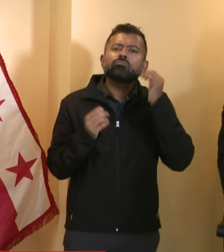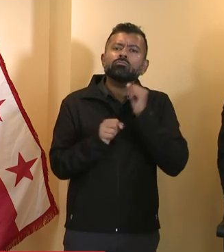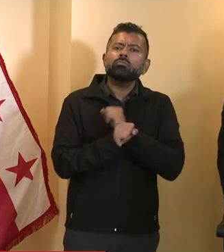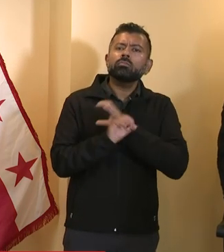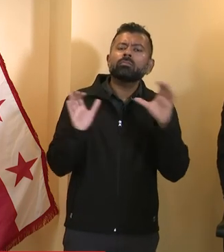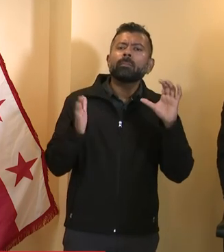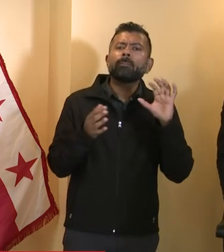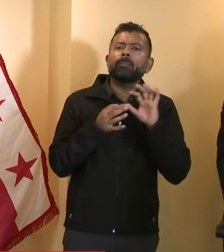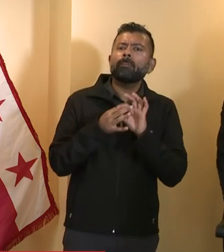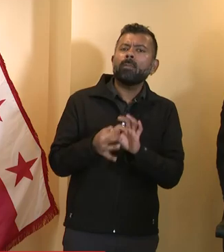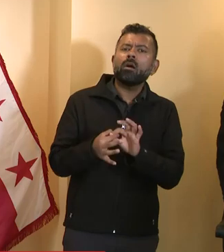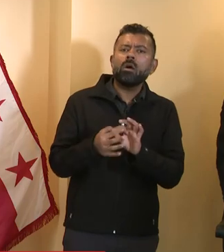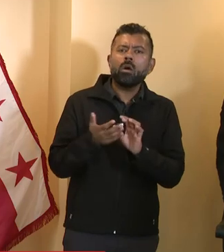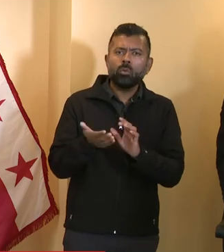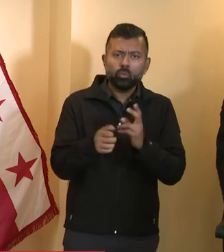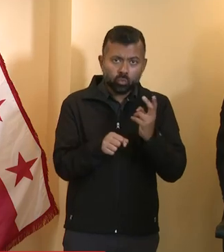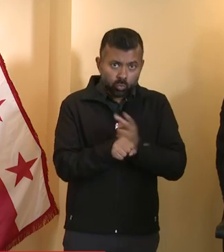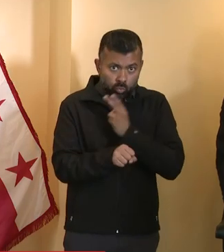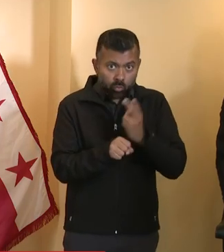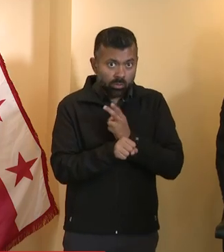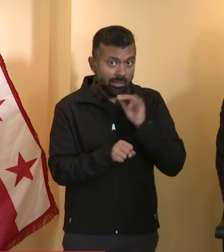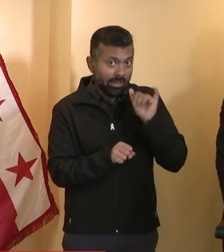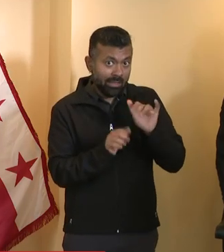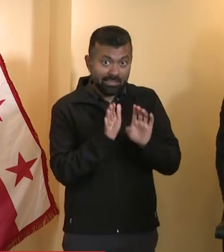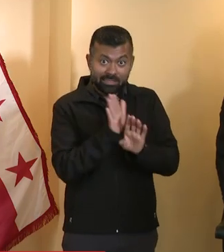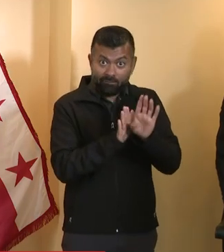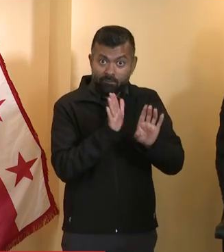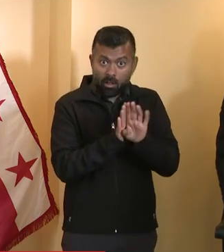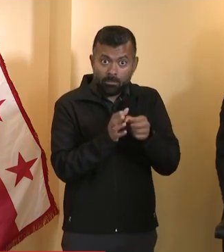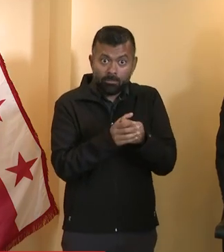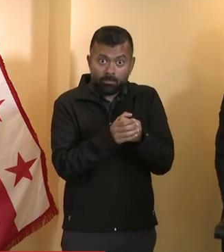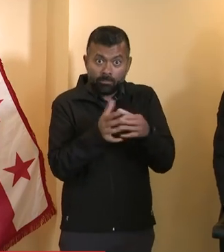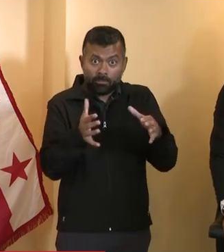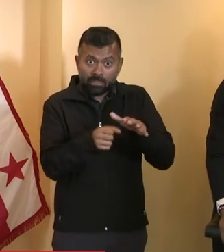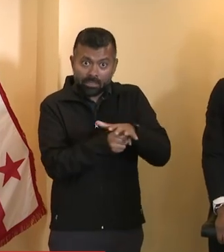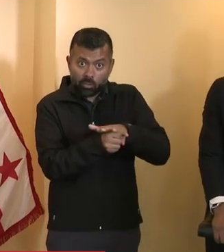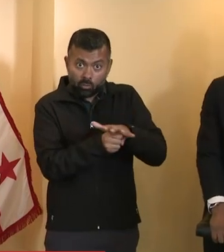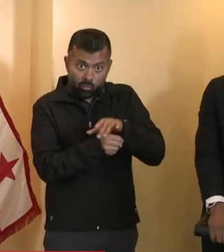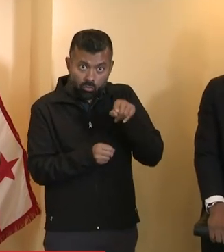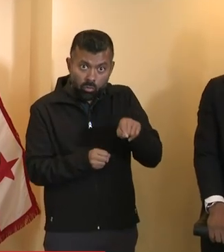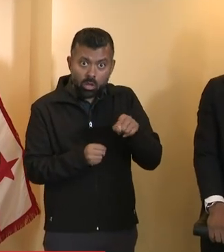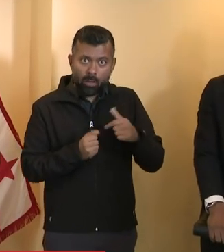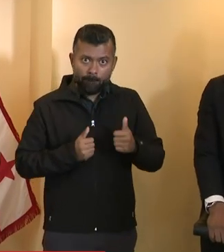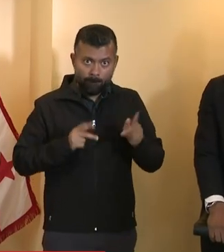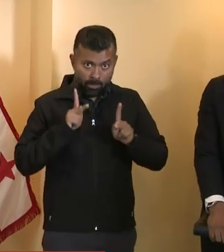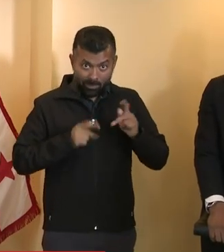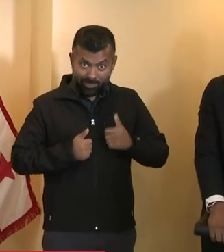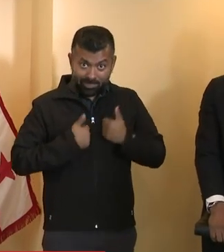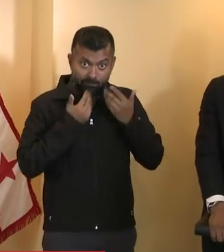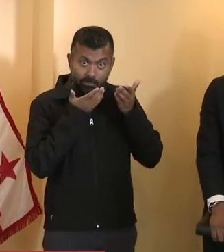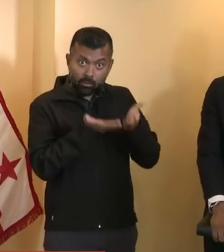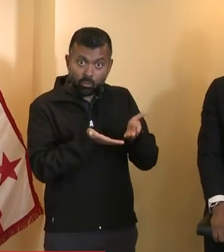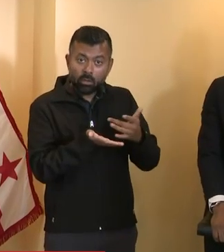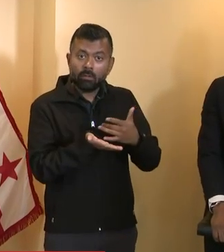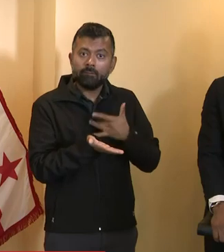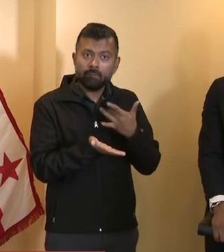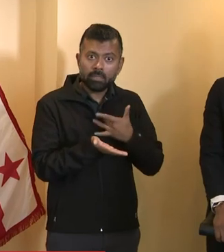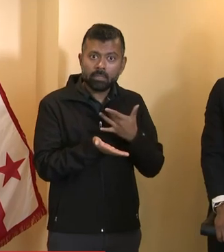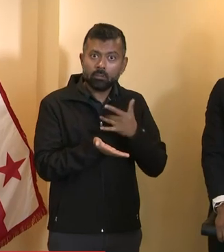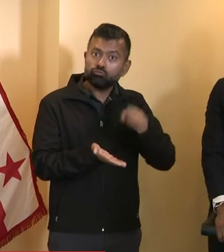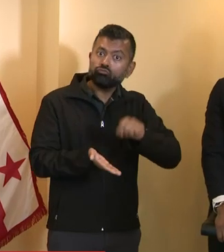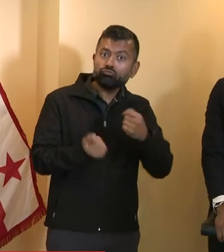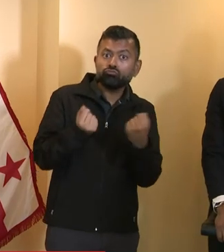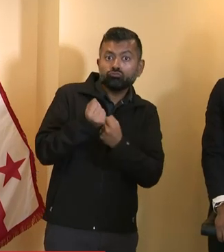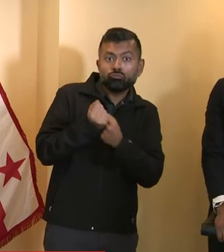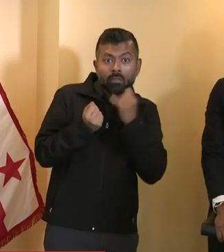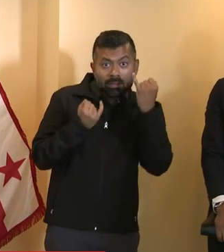the use of that development? So as far as, what's the temperature like with residents? Are residents open to having that much activity around where they